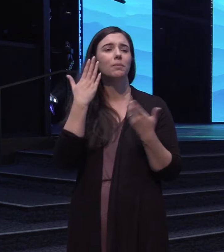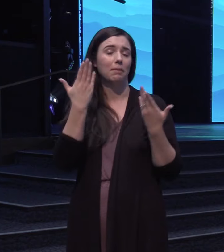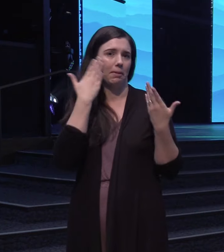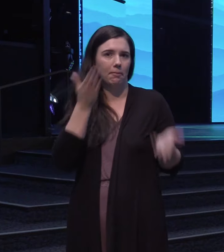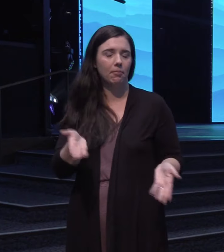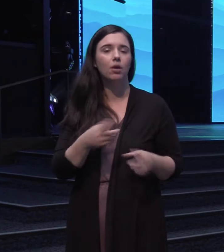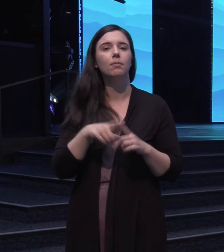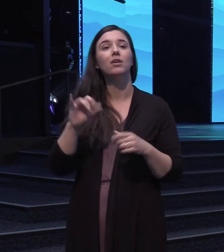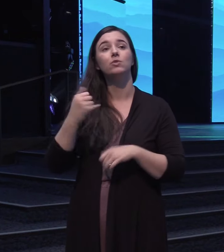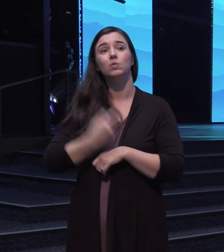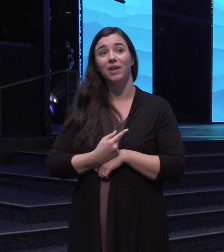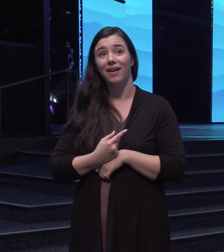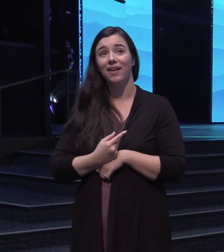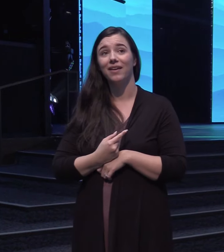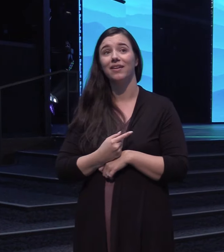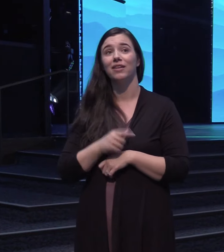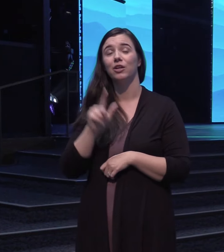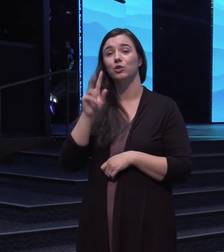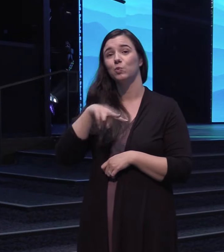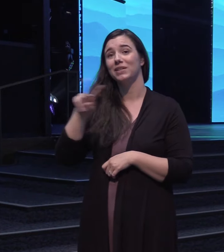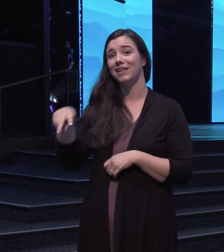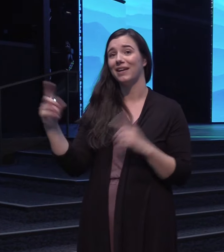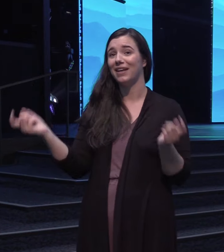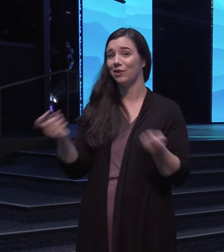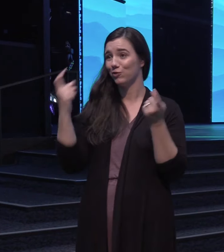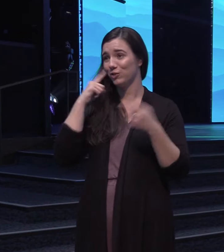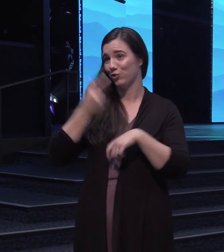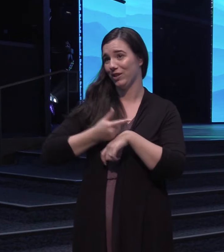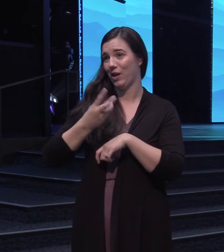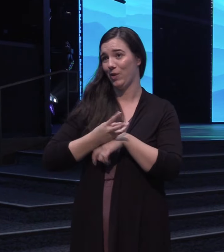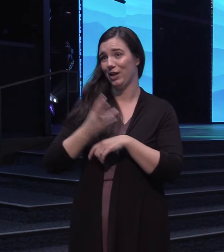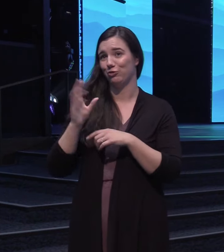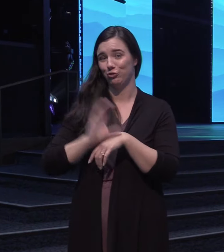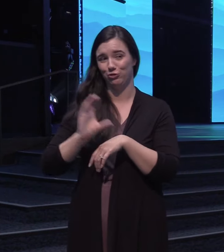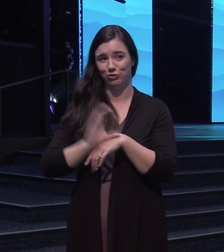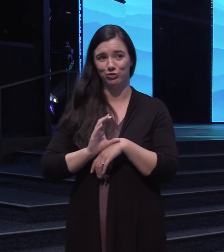this, but today is the 22nd anniversary of Gateway Church.